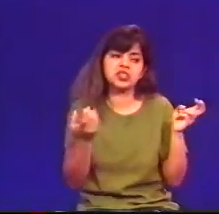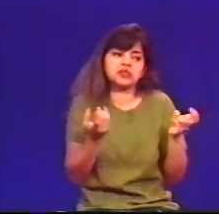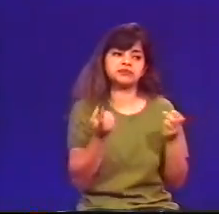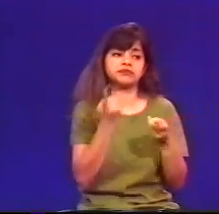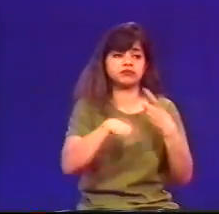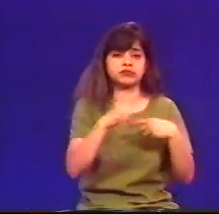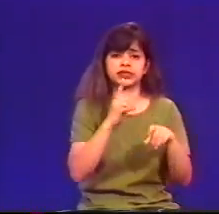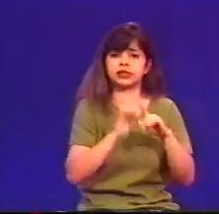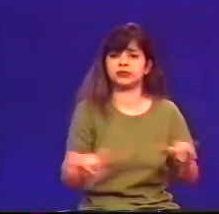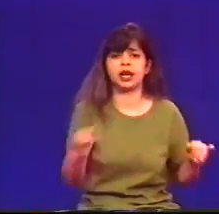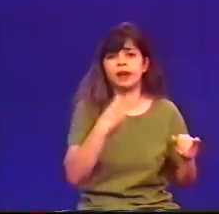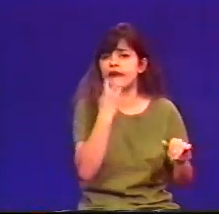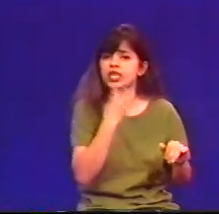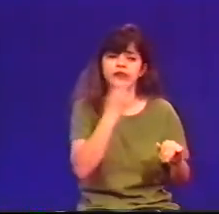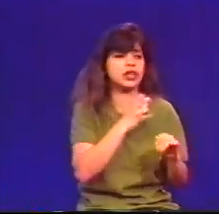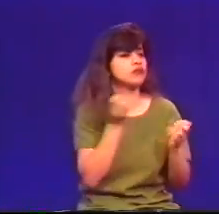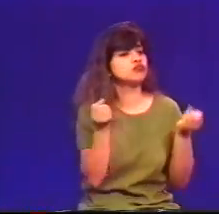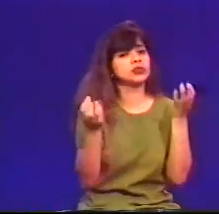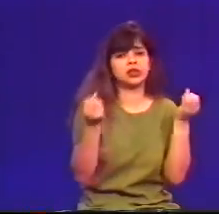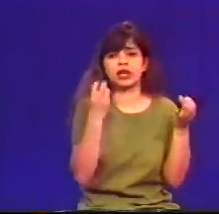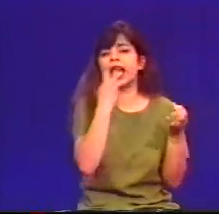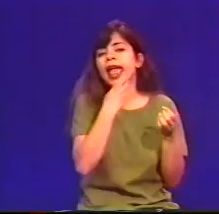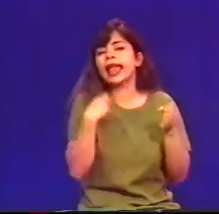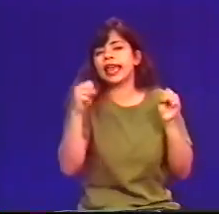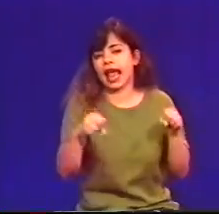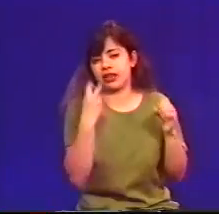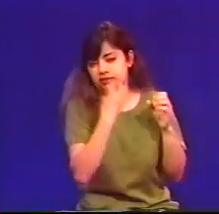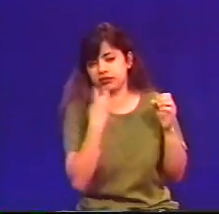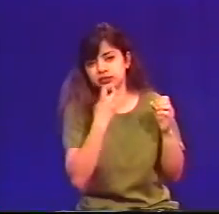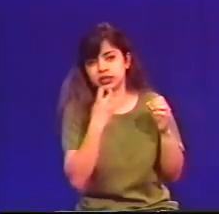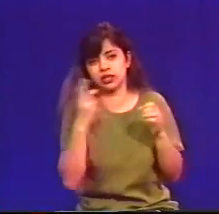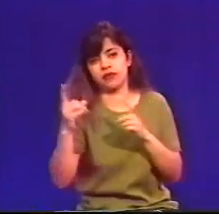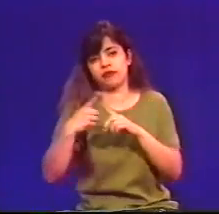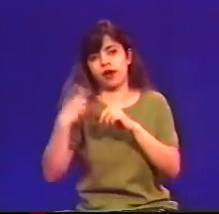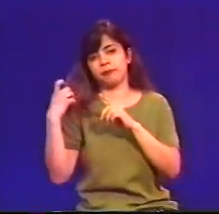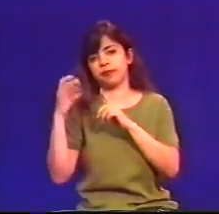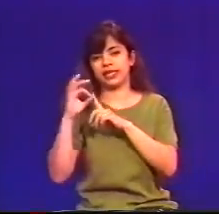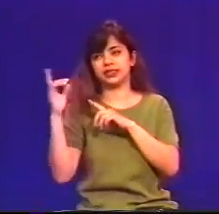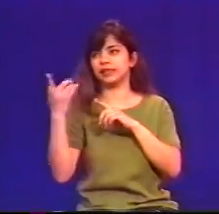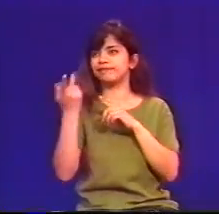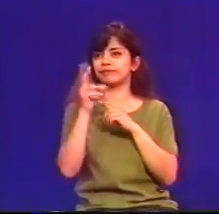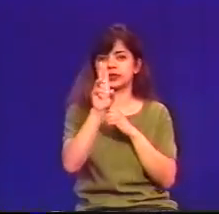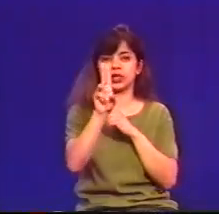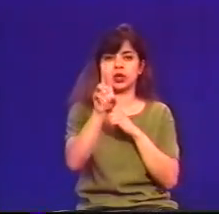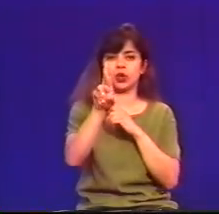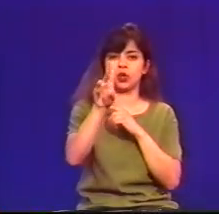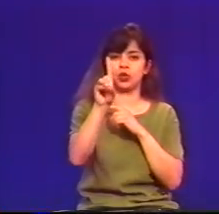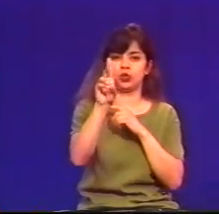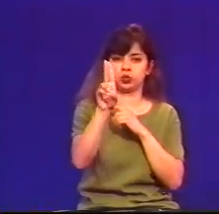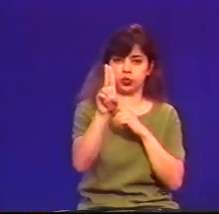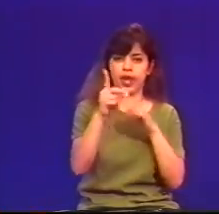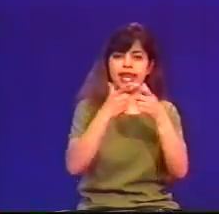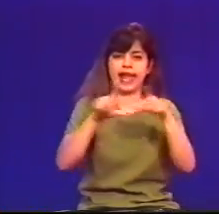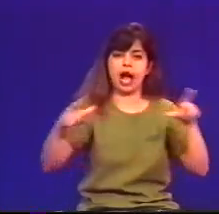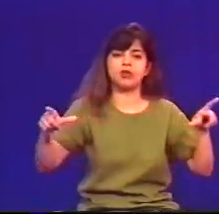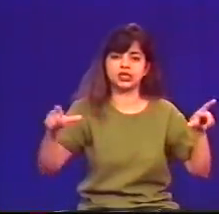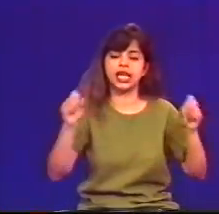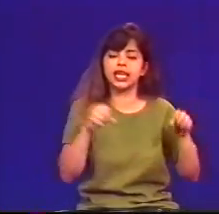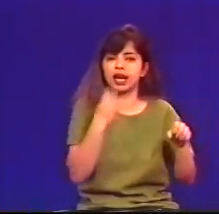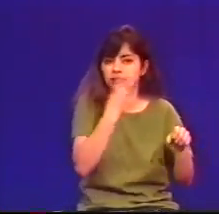Growing up, and still to this day, we use a combination of speech reading and gestures and home signs primarily, as well as some Pakistani